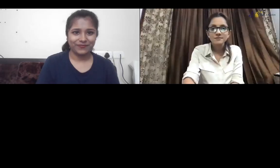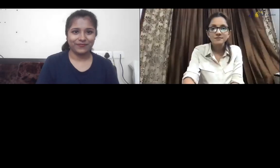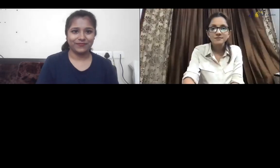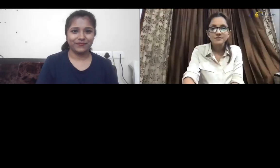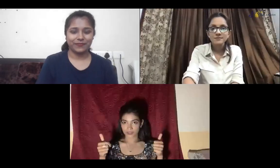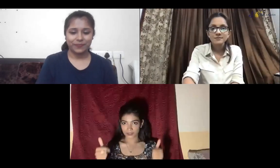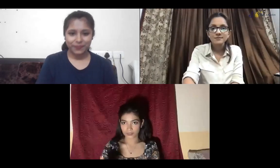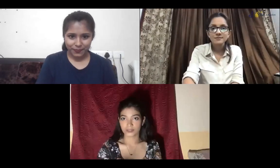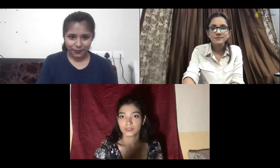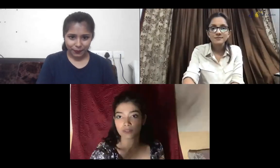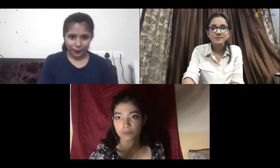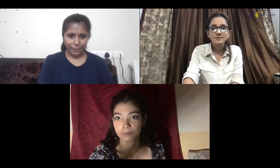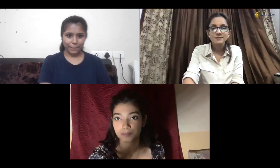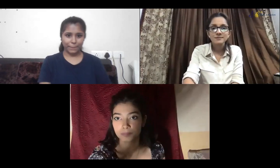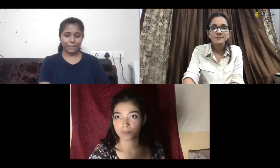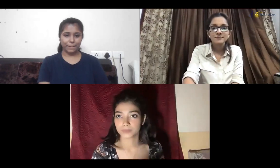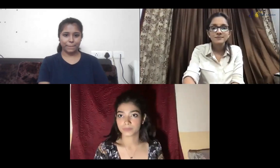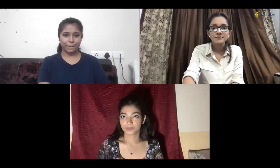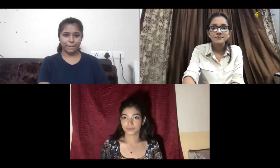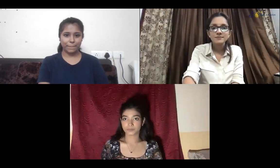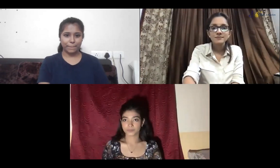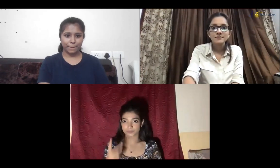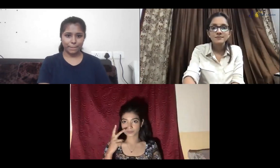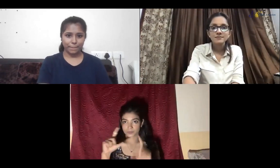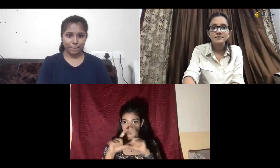Can we have Sweta here? Yeah, you can see me? Yes.